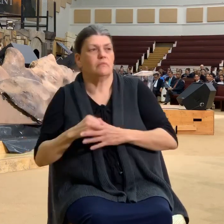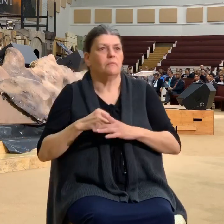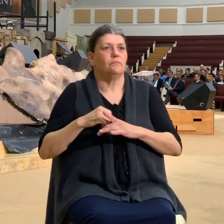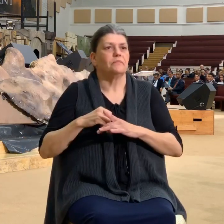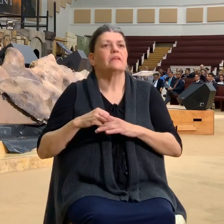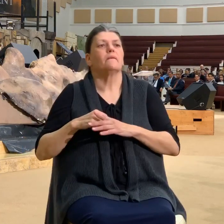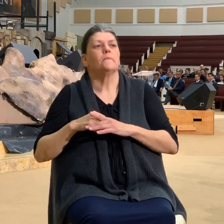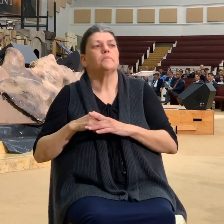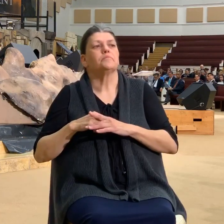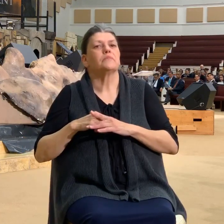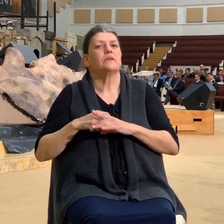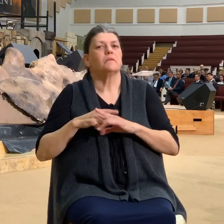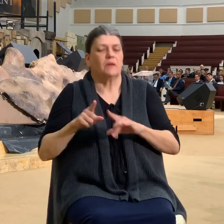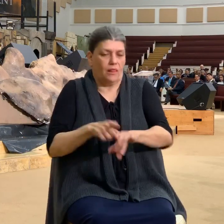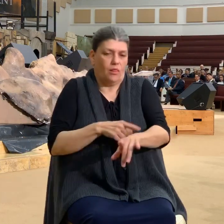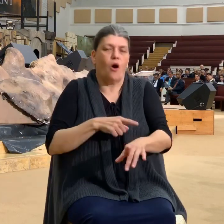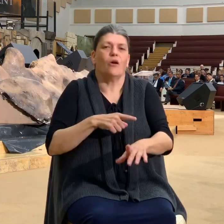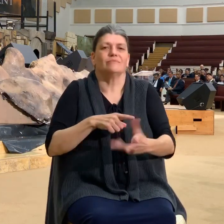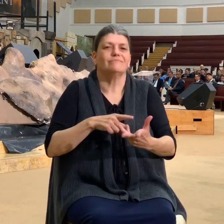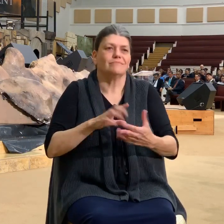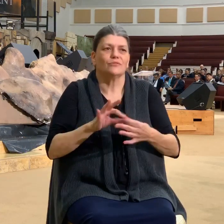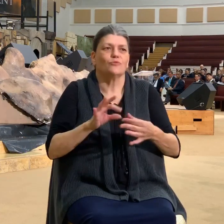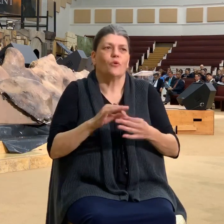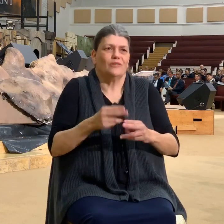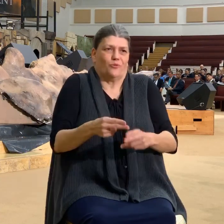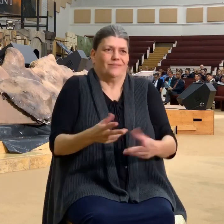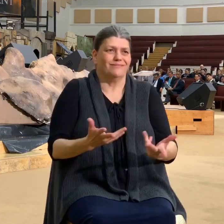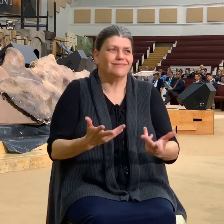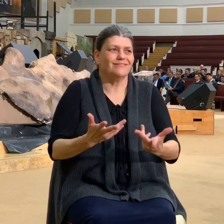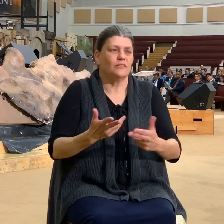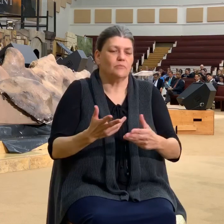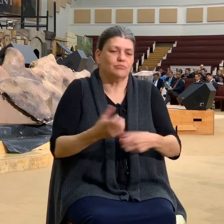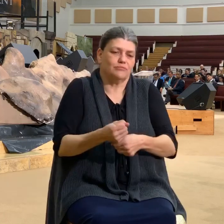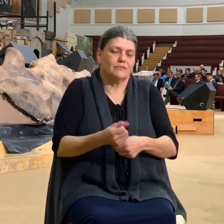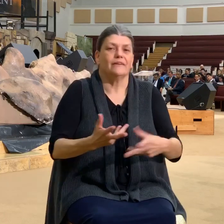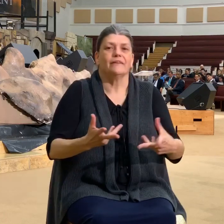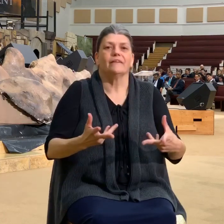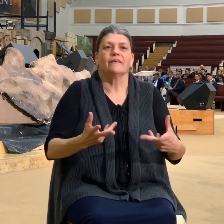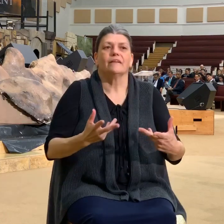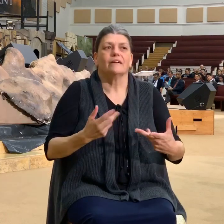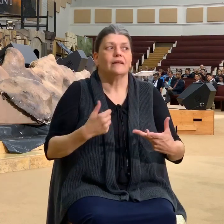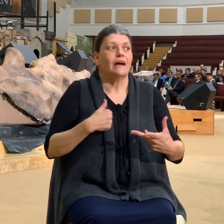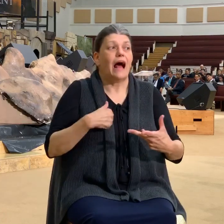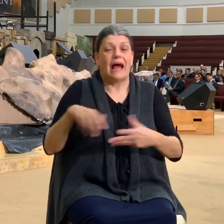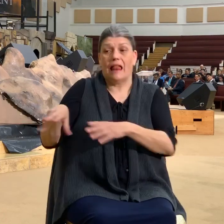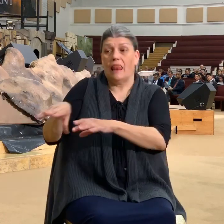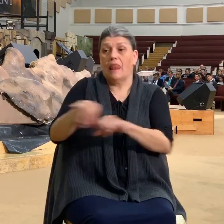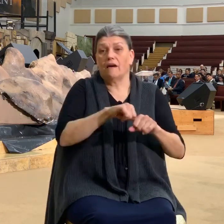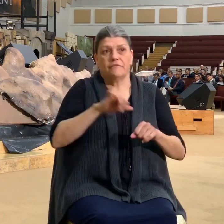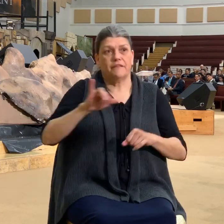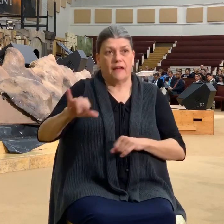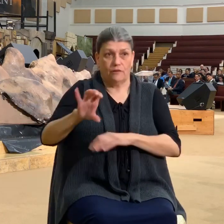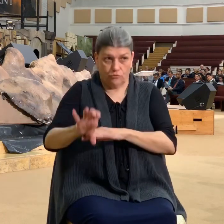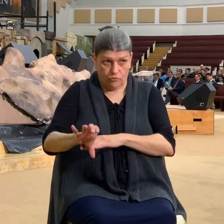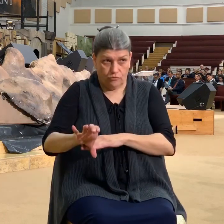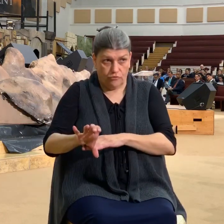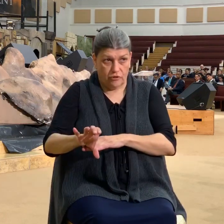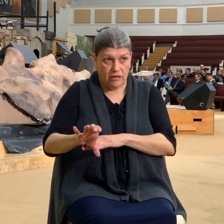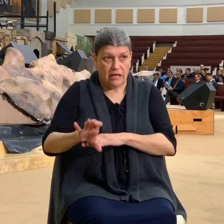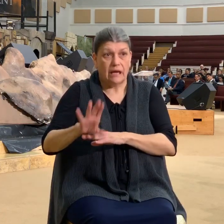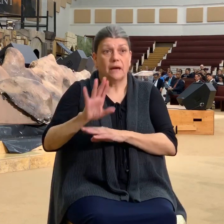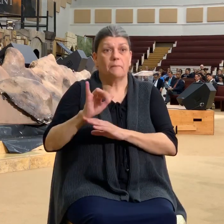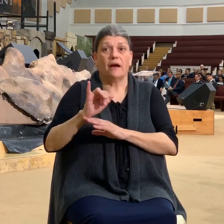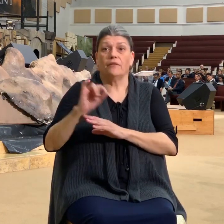short on the front end is I ended up leaving that movement, if you will, and by the grace of God, the will of